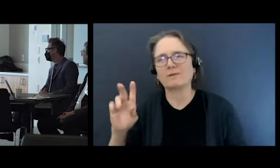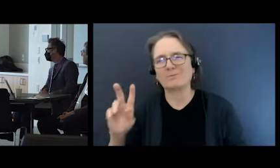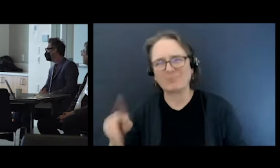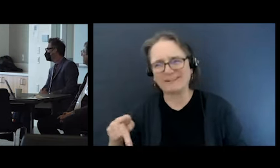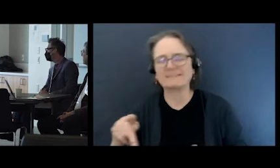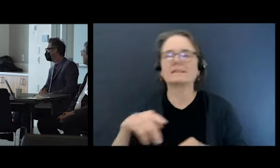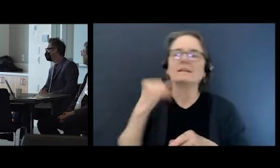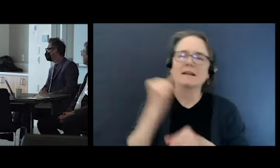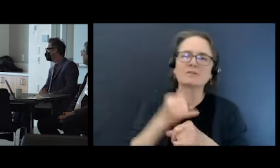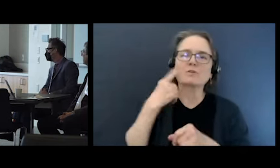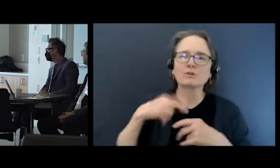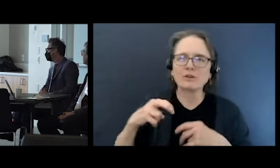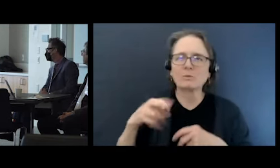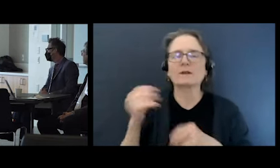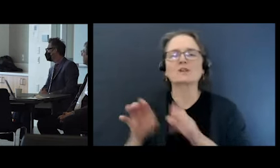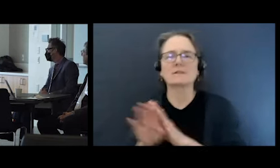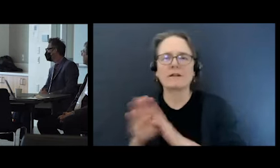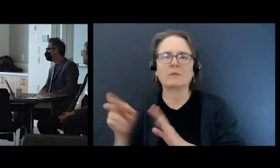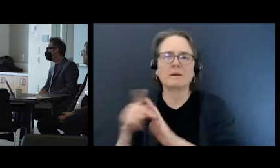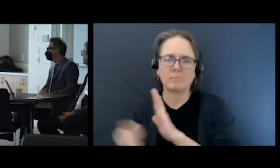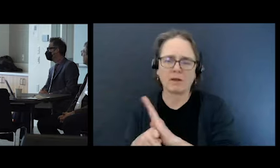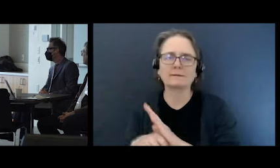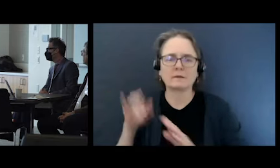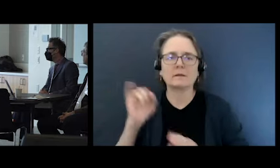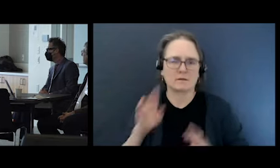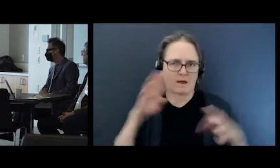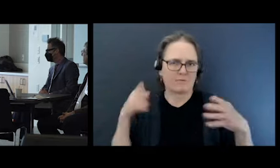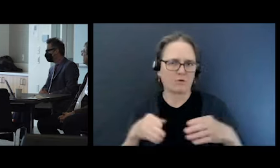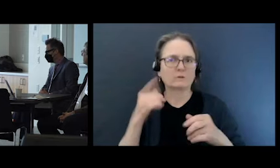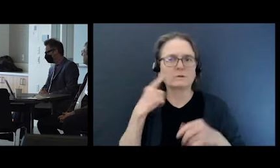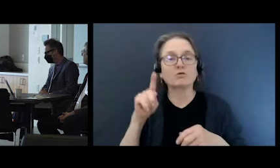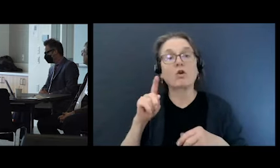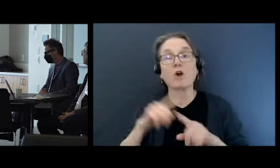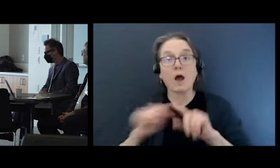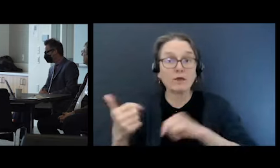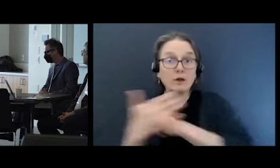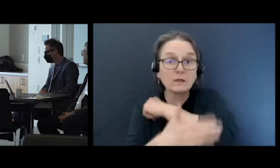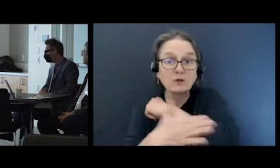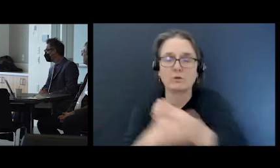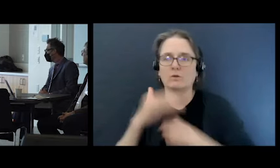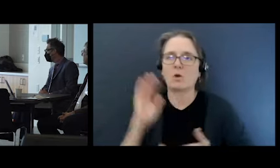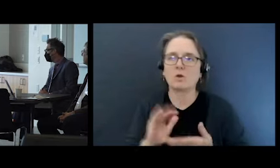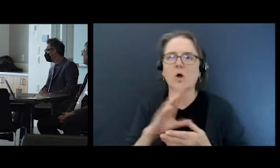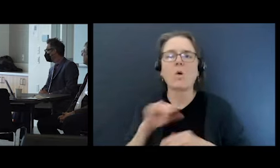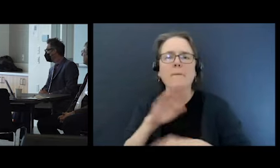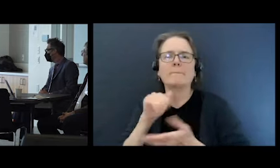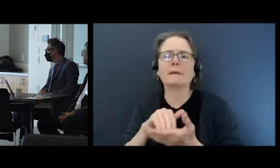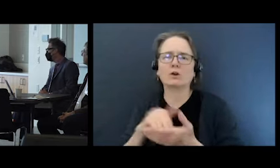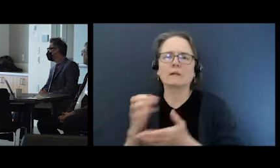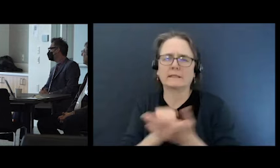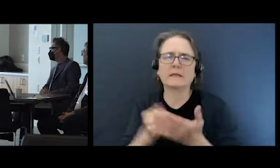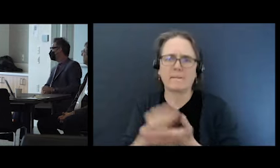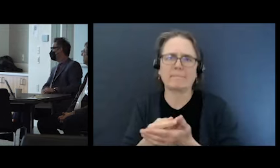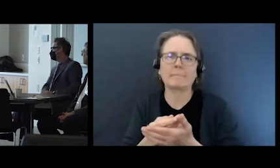and inclusive urban transport, especially in low and middle income countries. And so I'm very interested in learning about